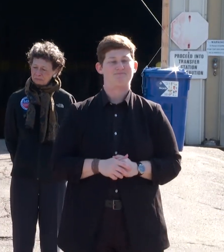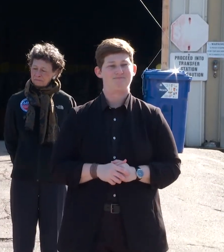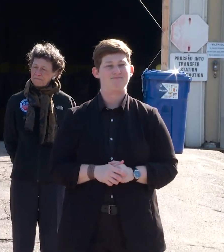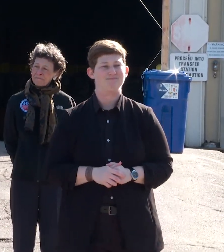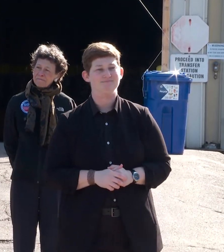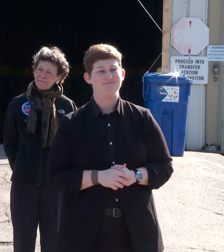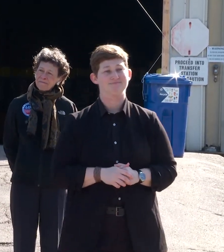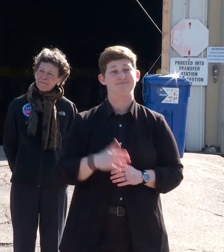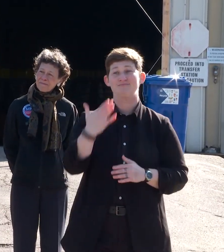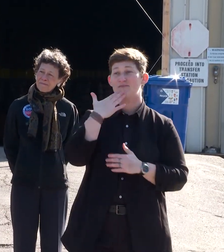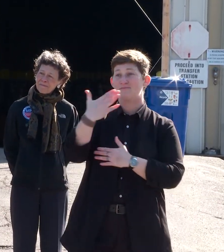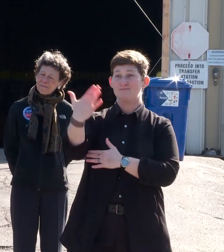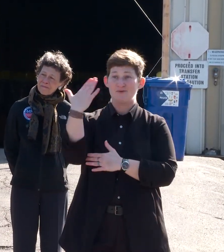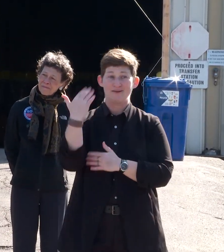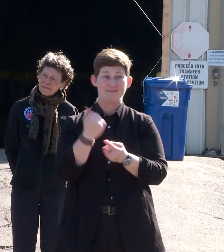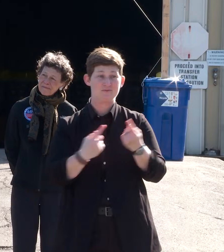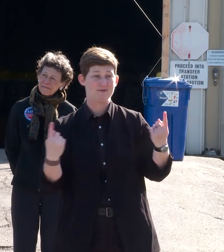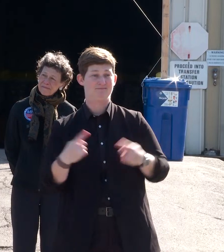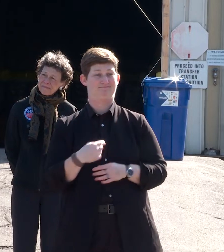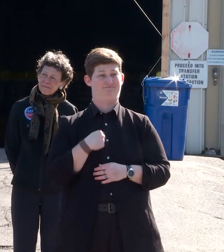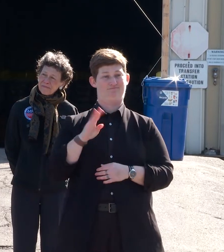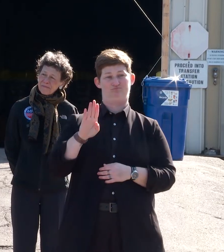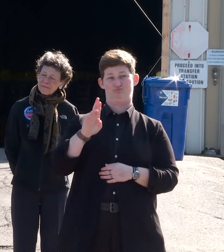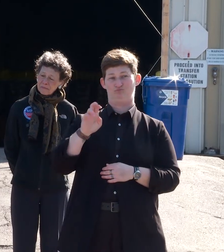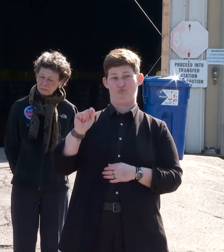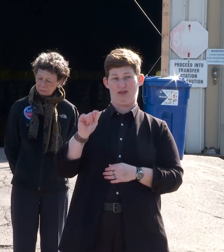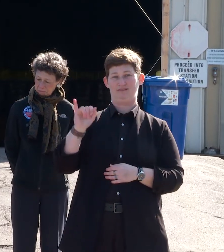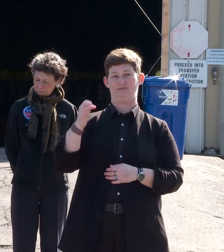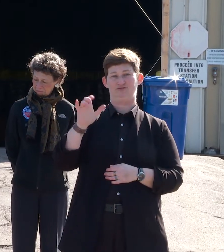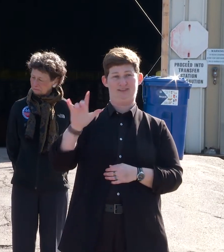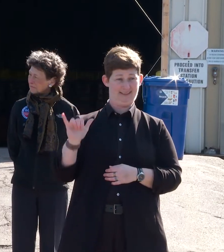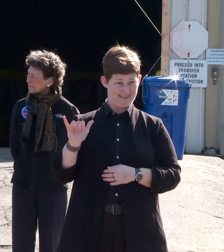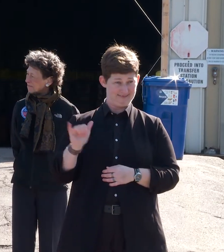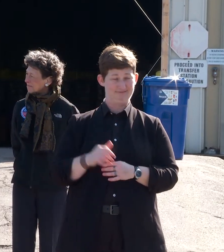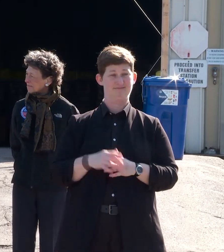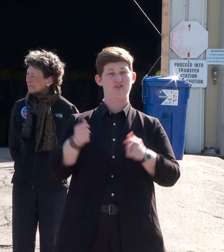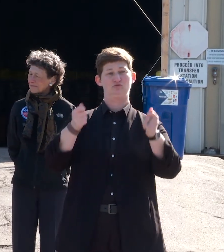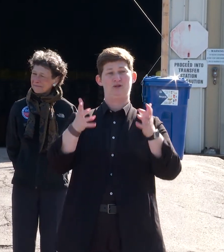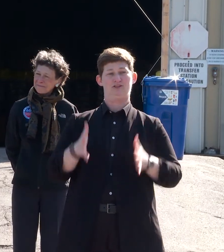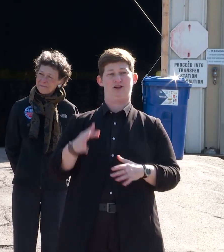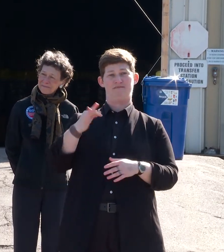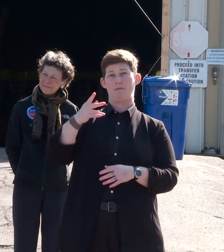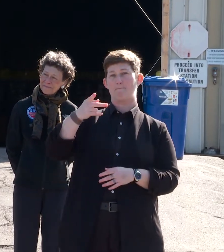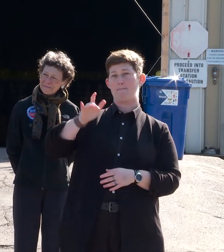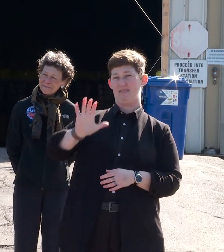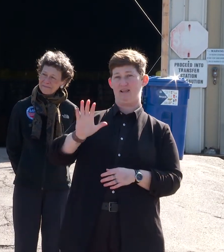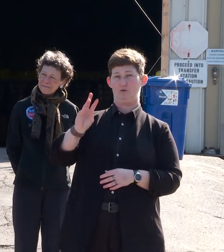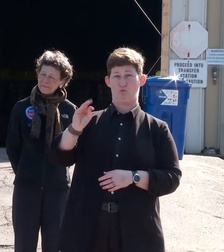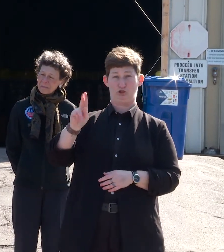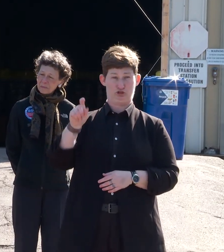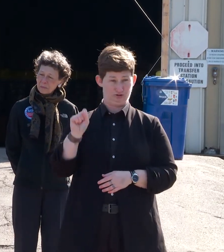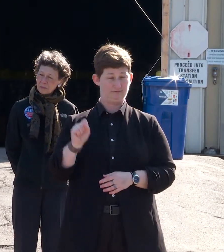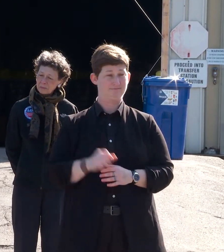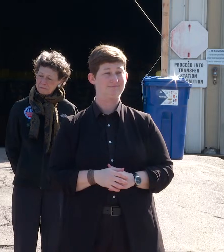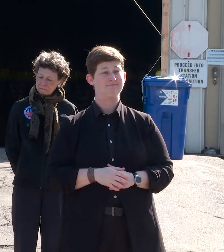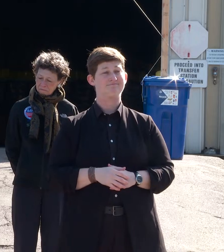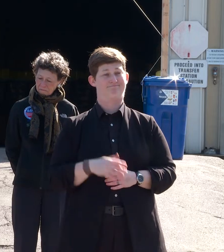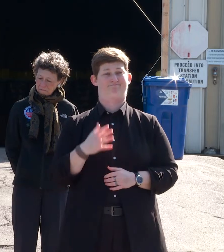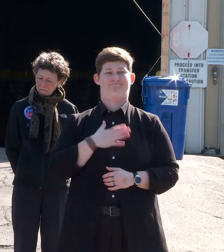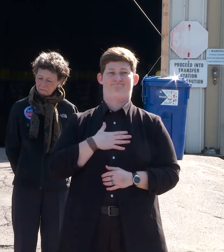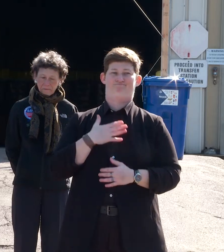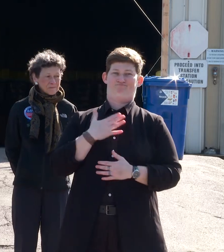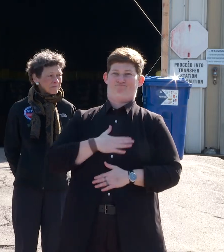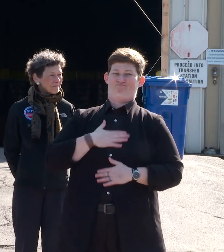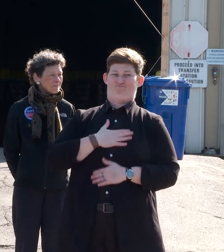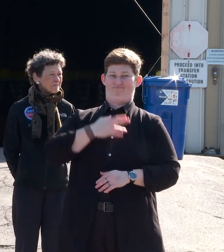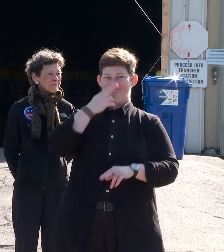Good morning, everyone. Brett Jelly, Interim Director of Public Works, and I get the really fun job of recognizing all of the work from the Public Works staff